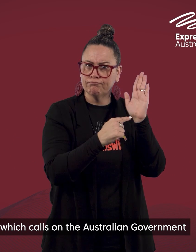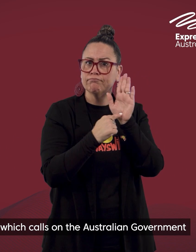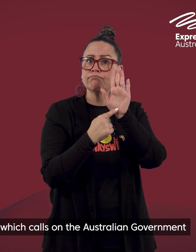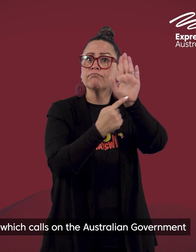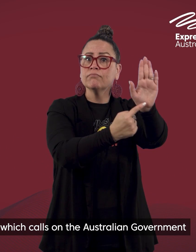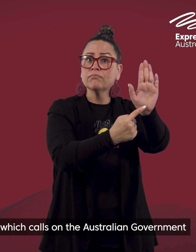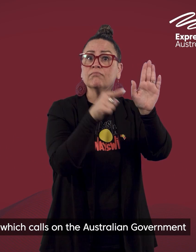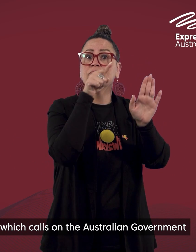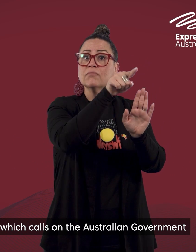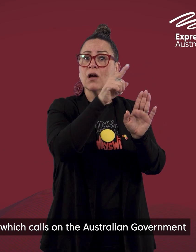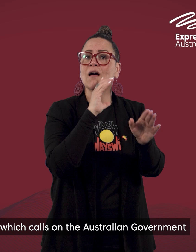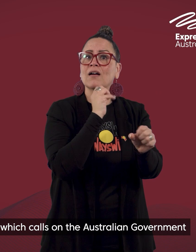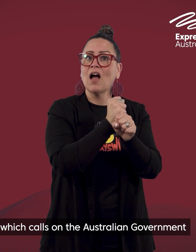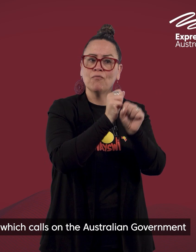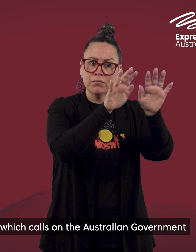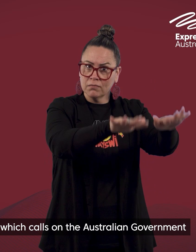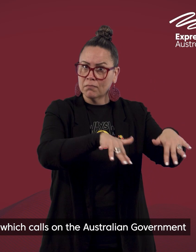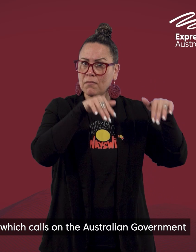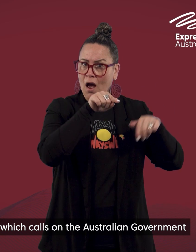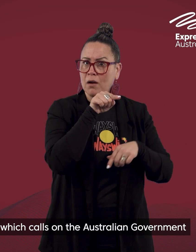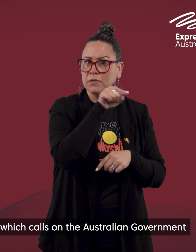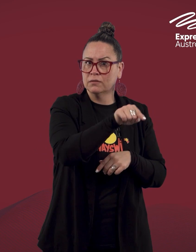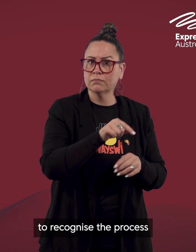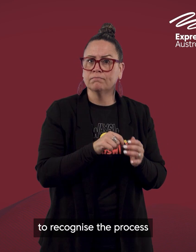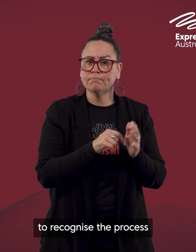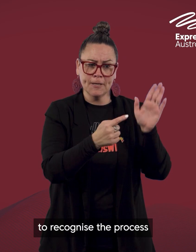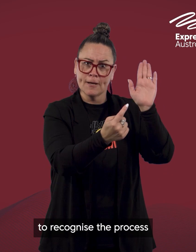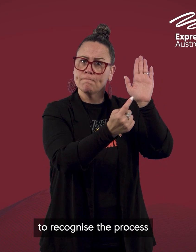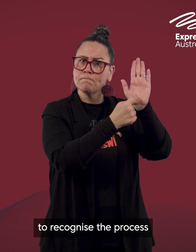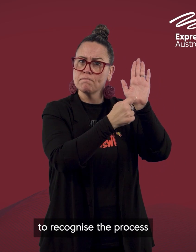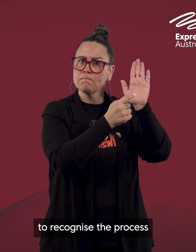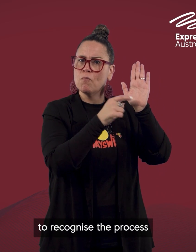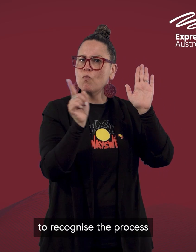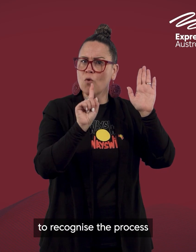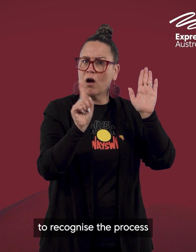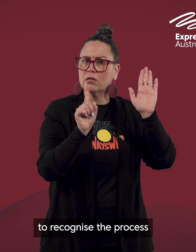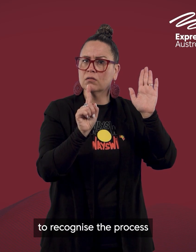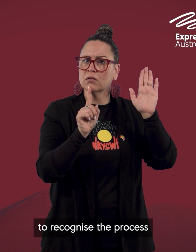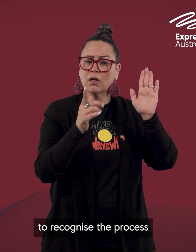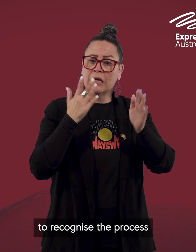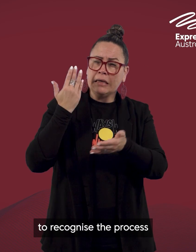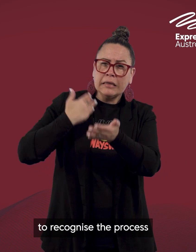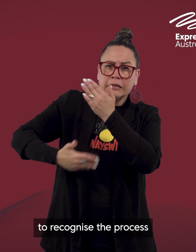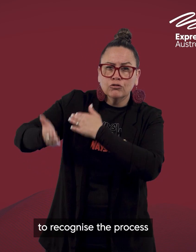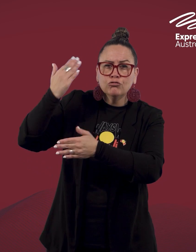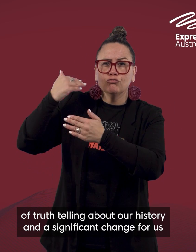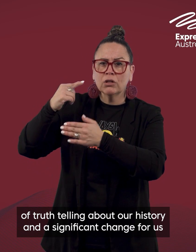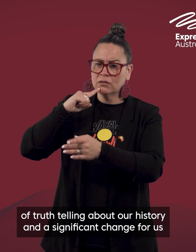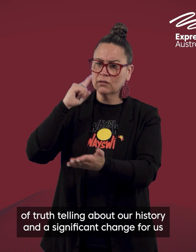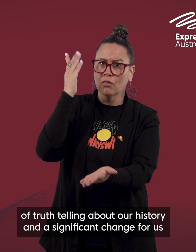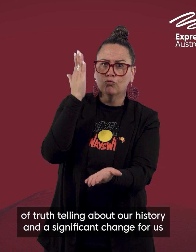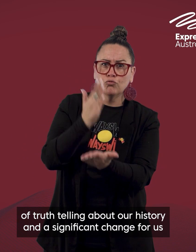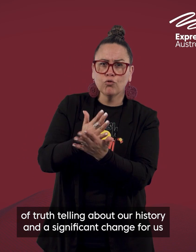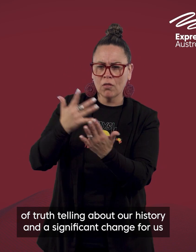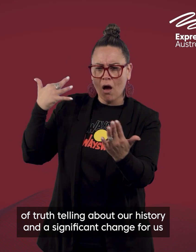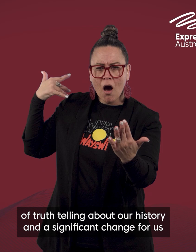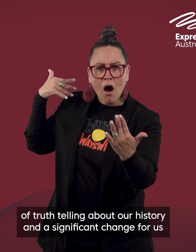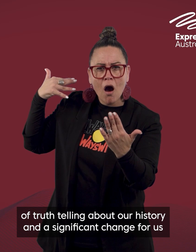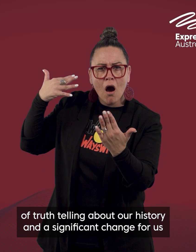which calls on the Australian Government to recognise the process of truth-telling about